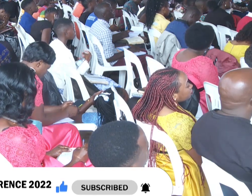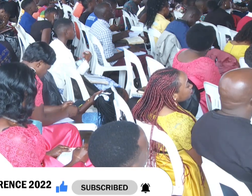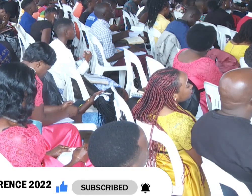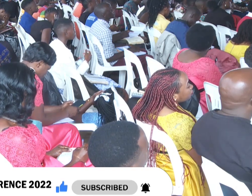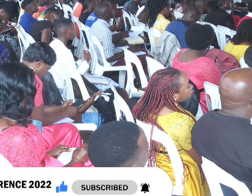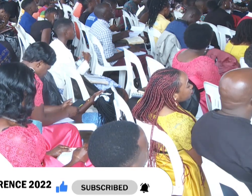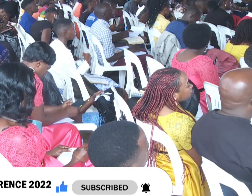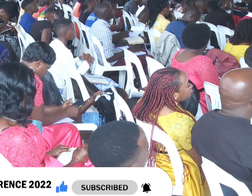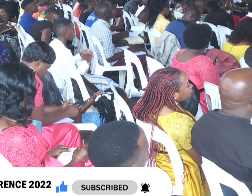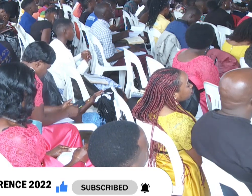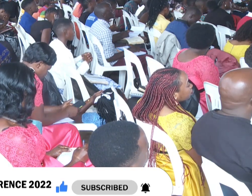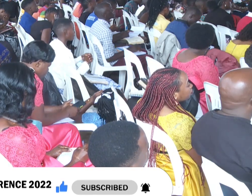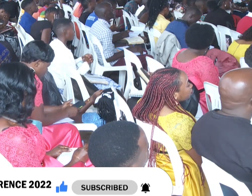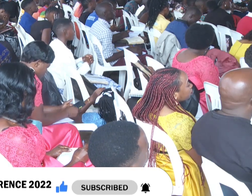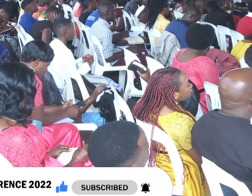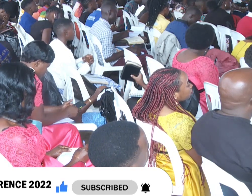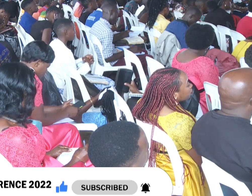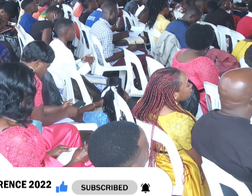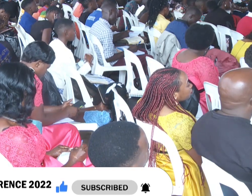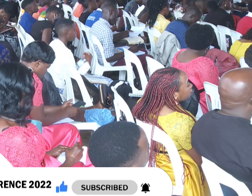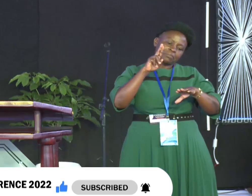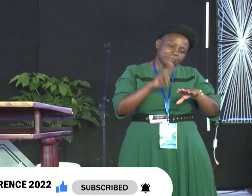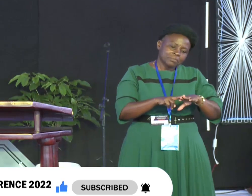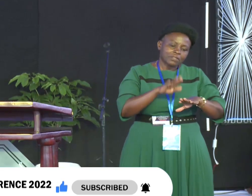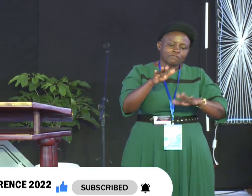Mary, she's at the feet of